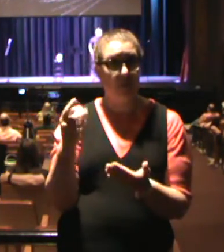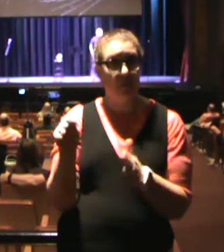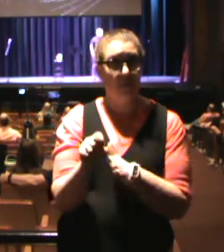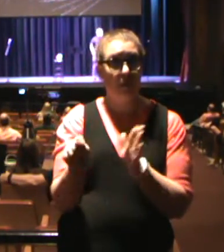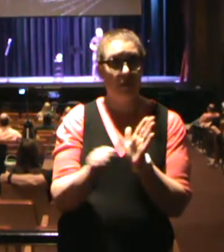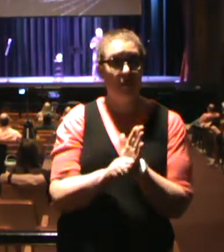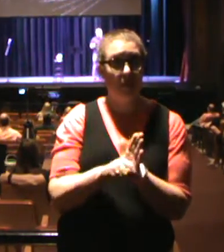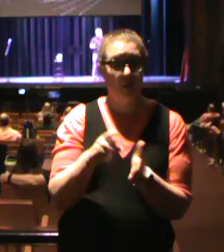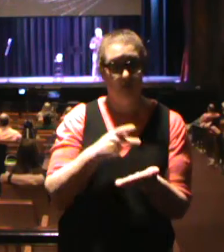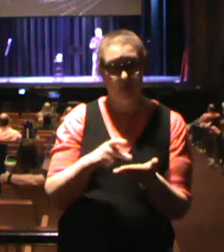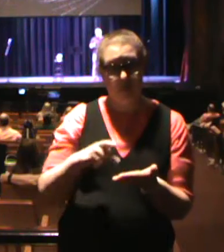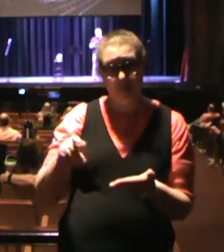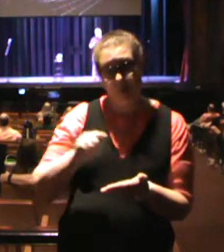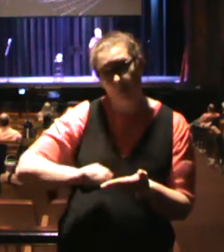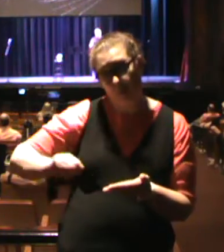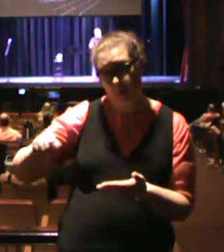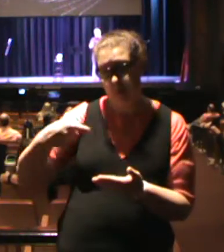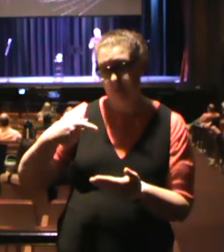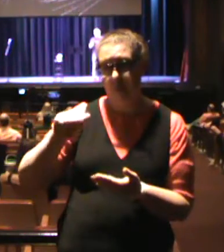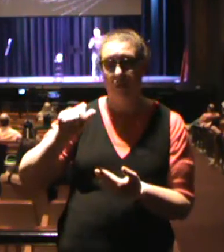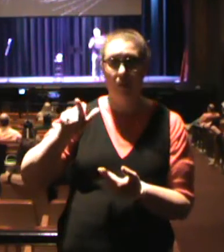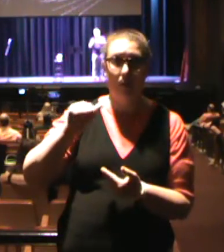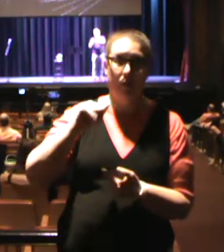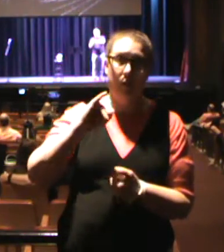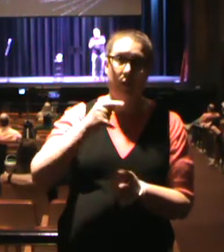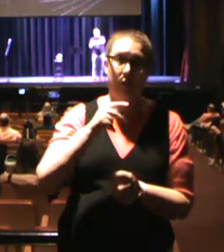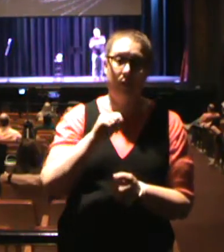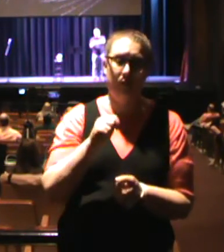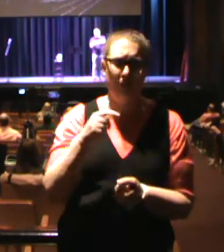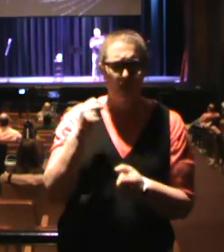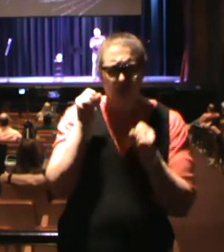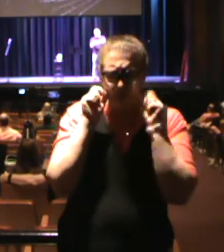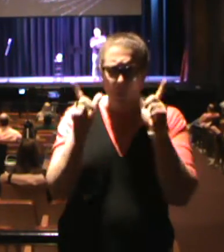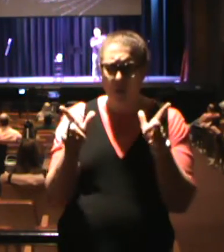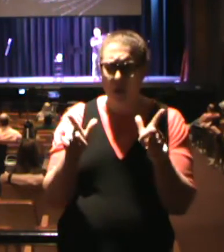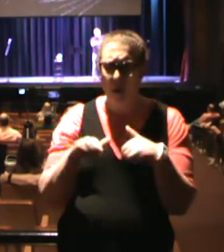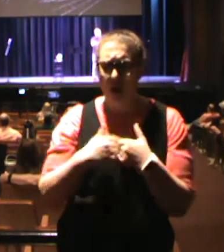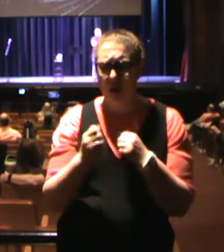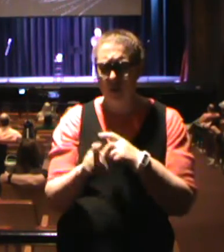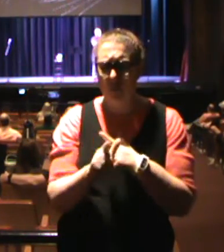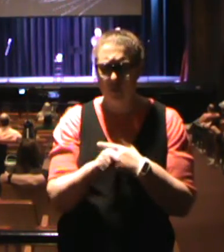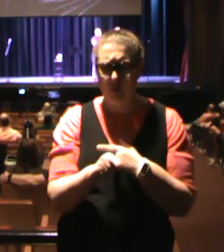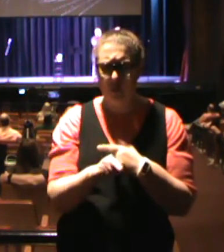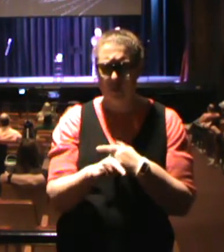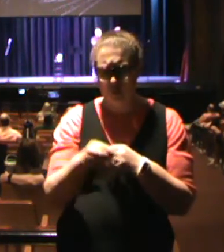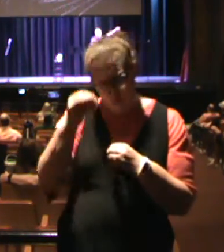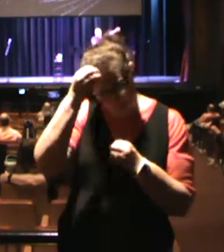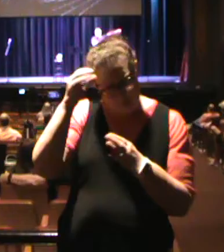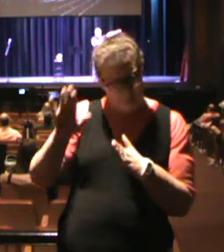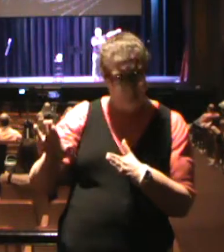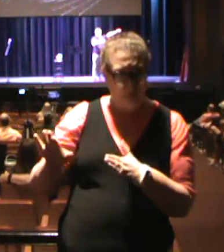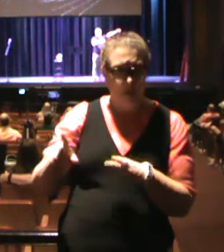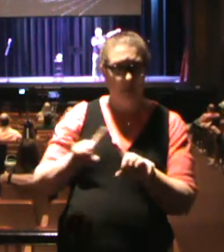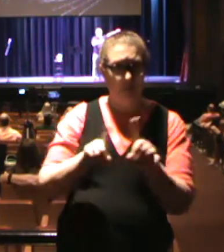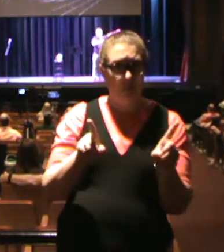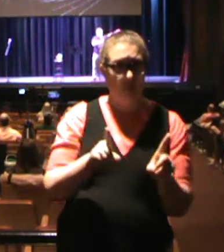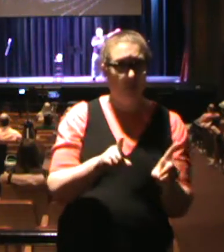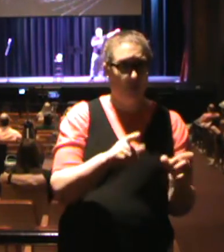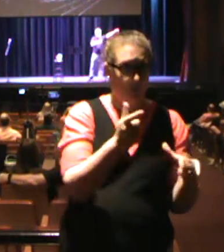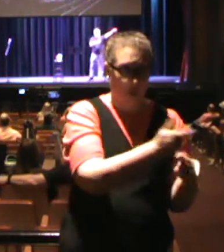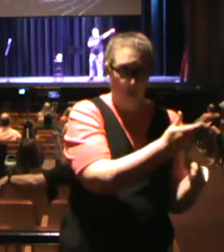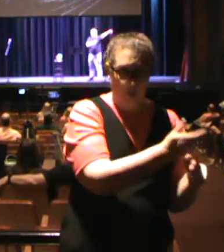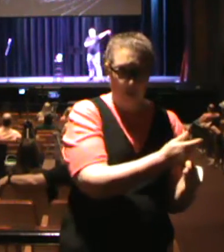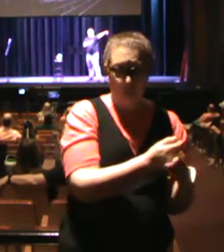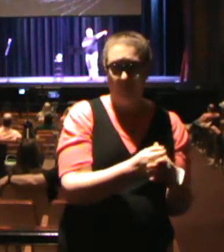in Galatians, I'm surprised at how quickly you're departing toward another gospel. Not that there is another gospel.